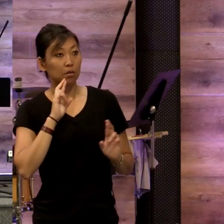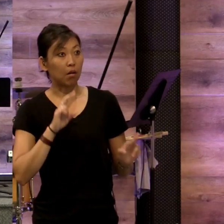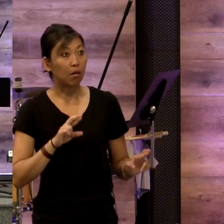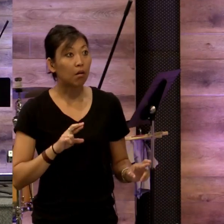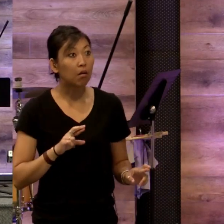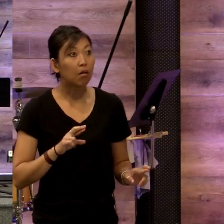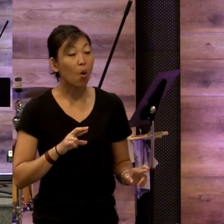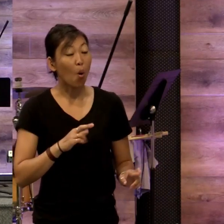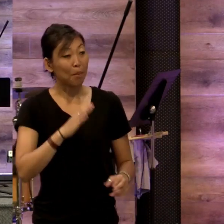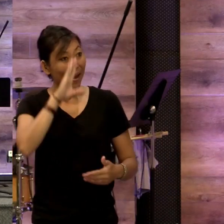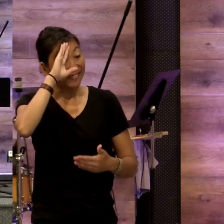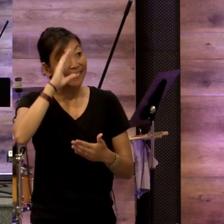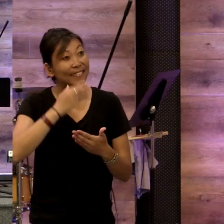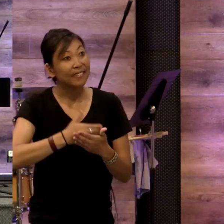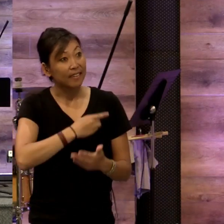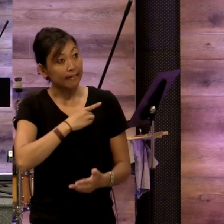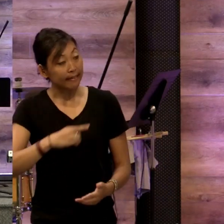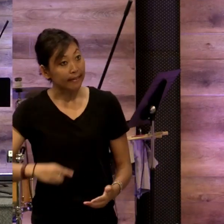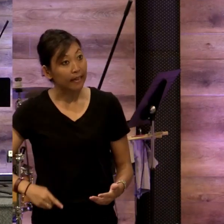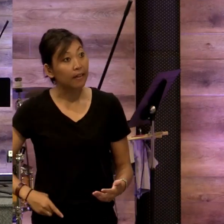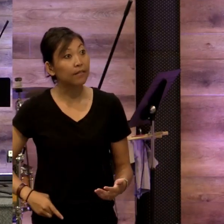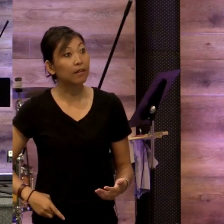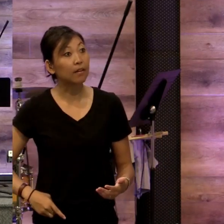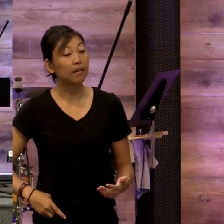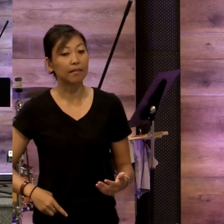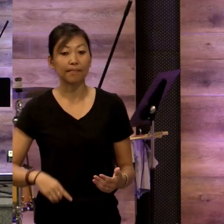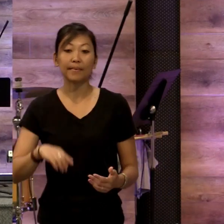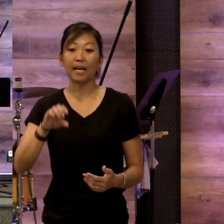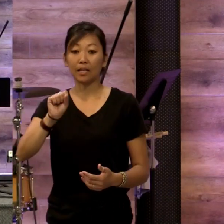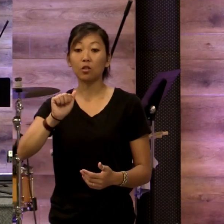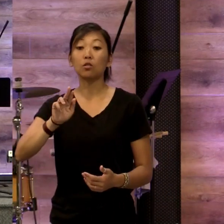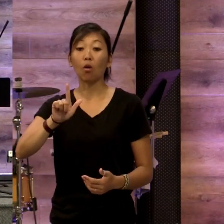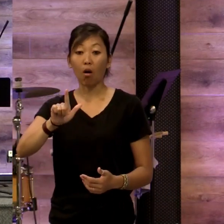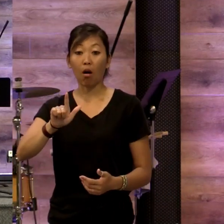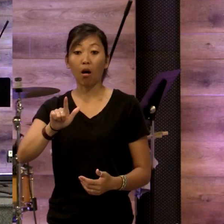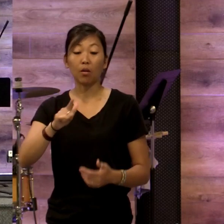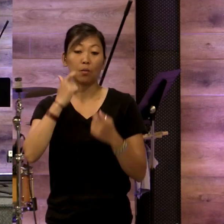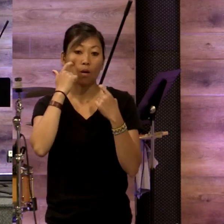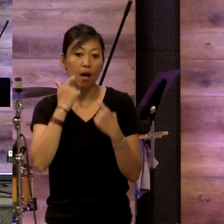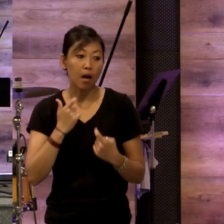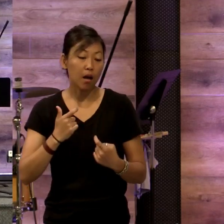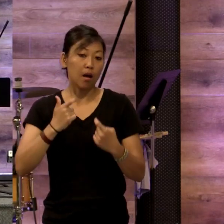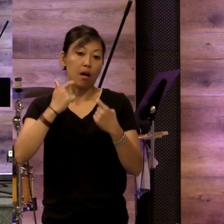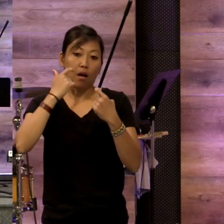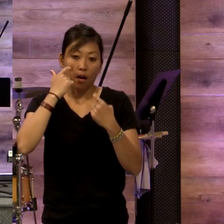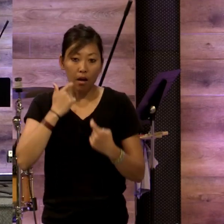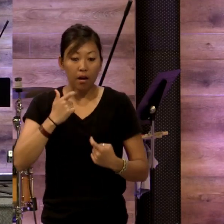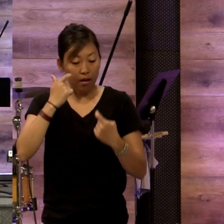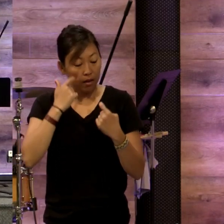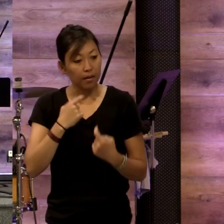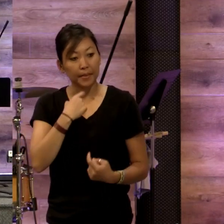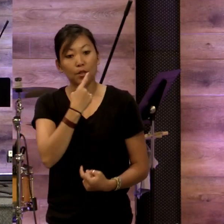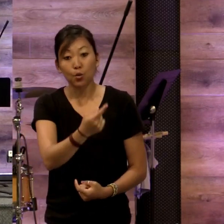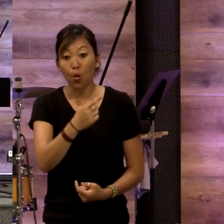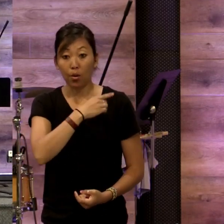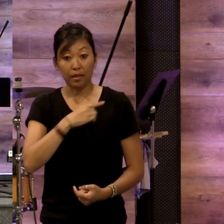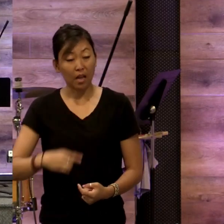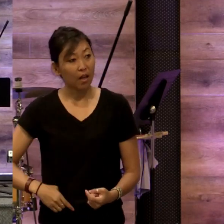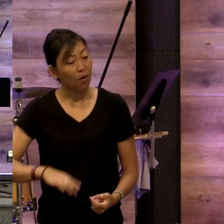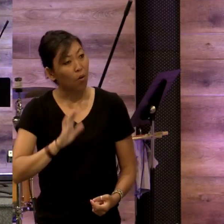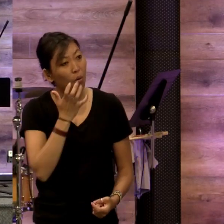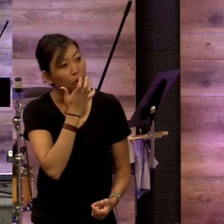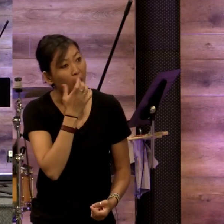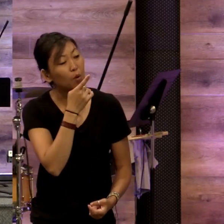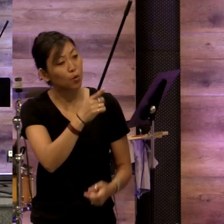your voice, my son David?" And Saul lifted up his voice and wept. He said to David, "You are